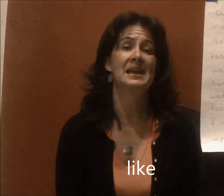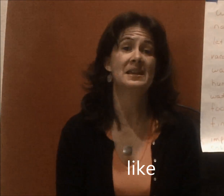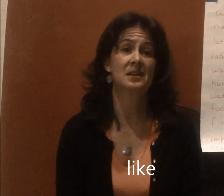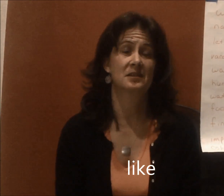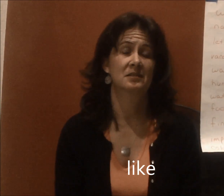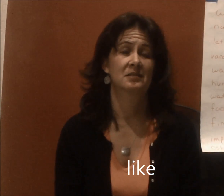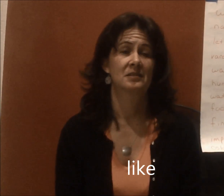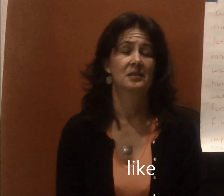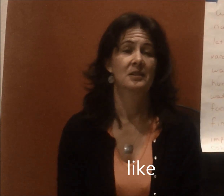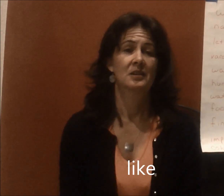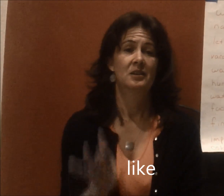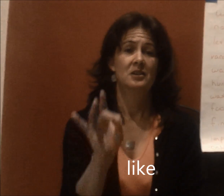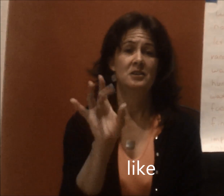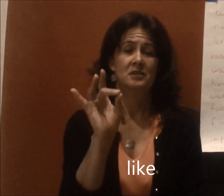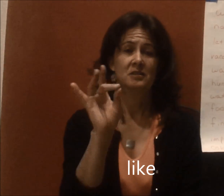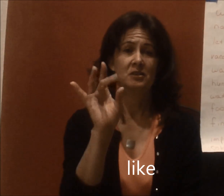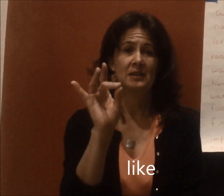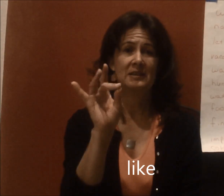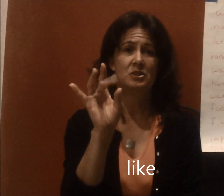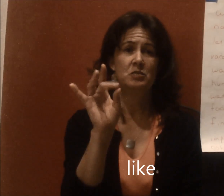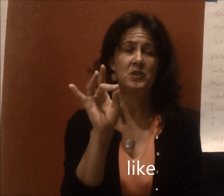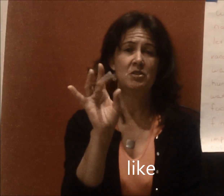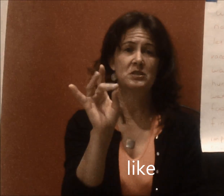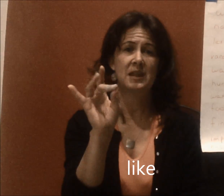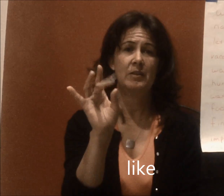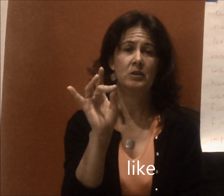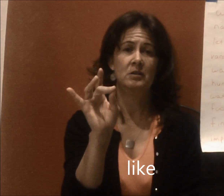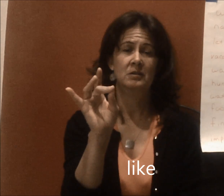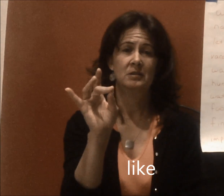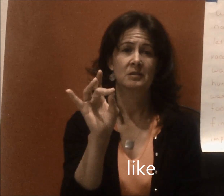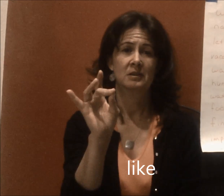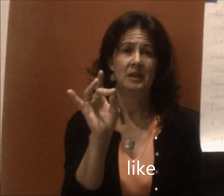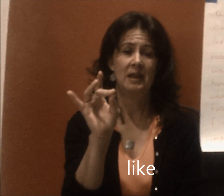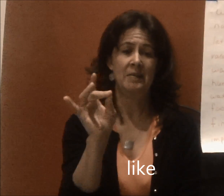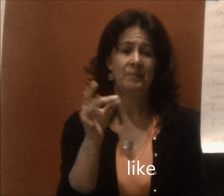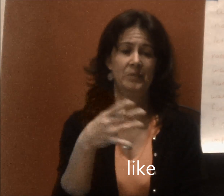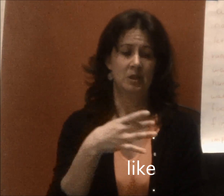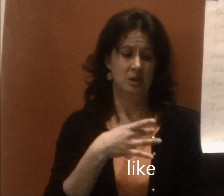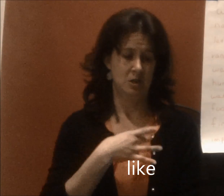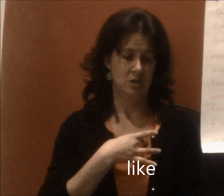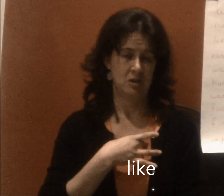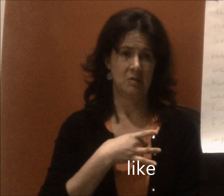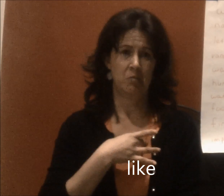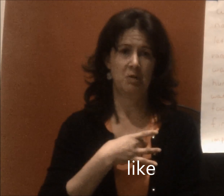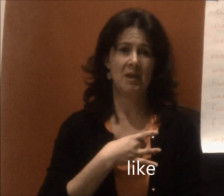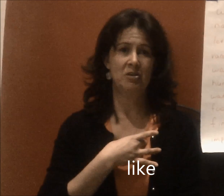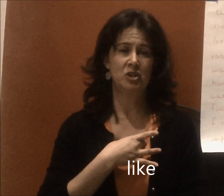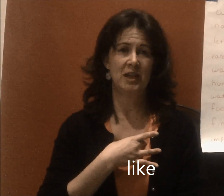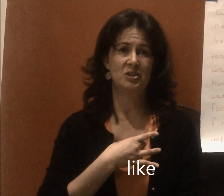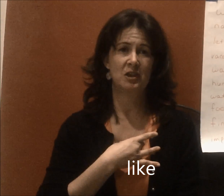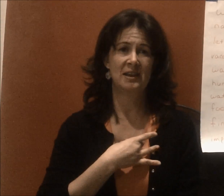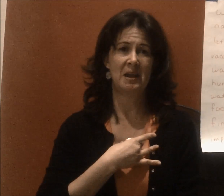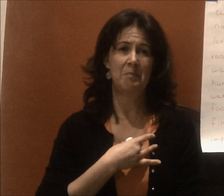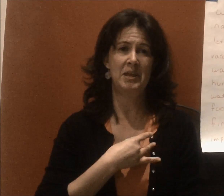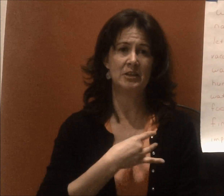Like. You get these 2 fingers together, okay? You're going to put them at your chest. You're going to kind of